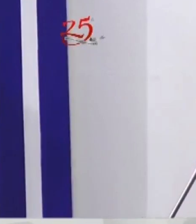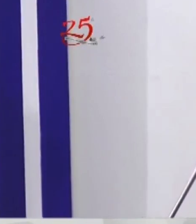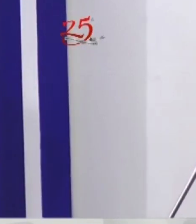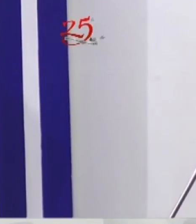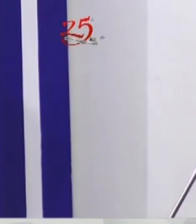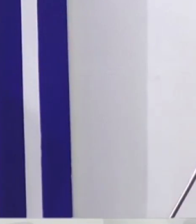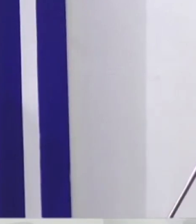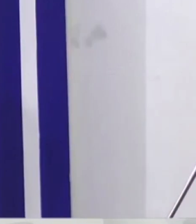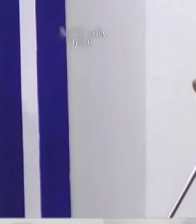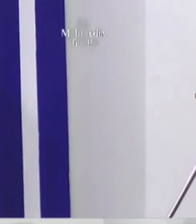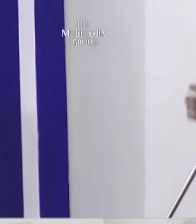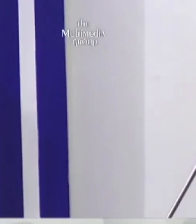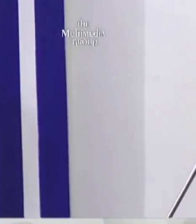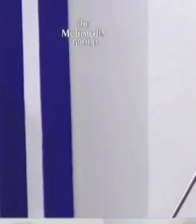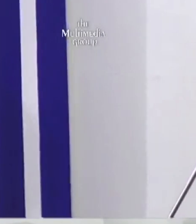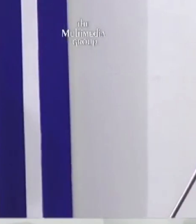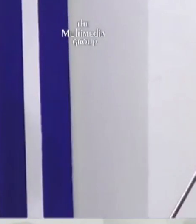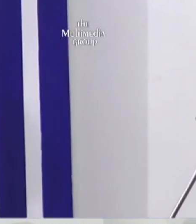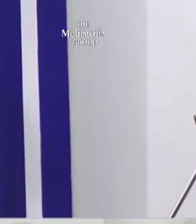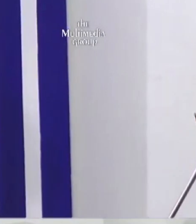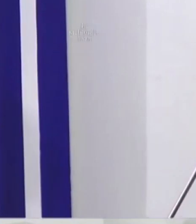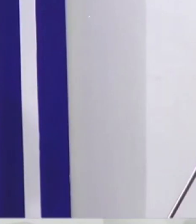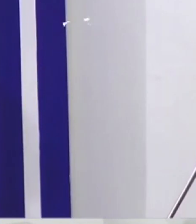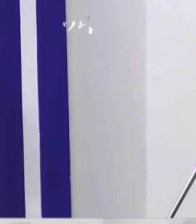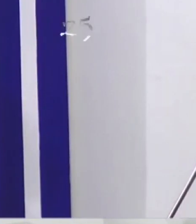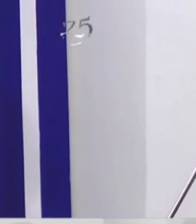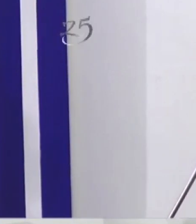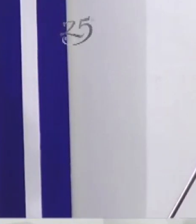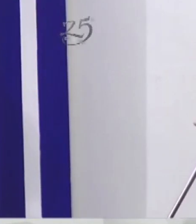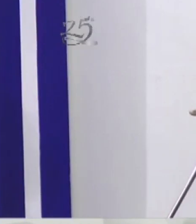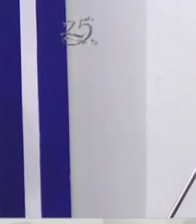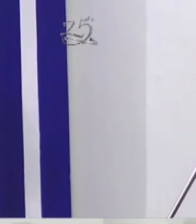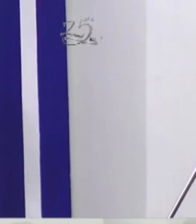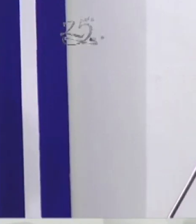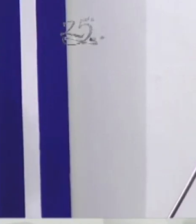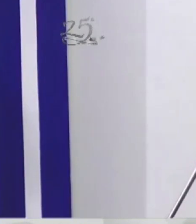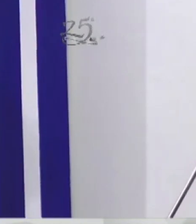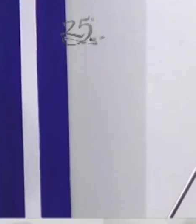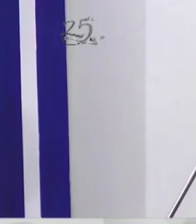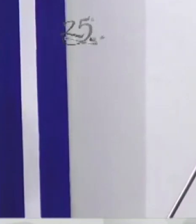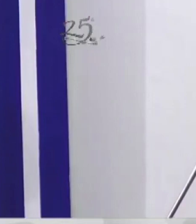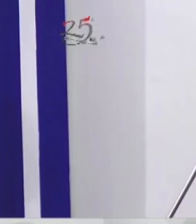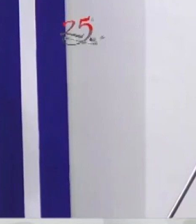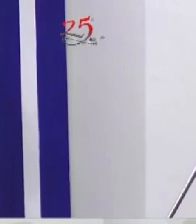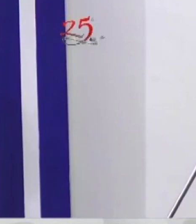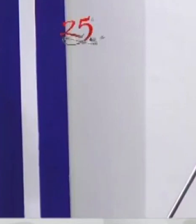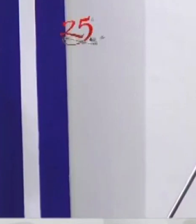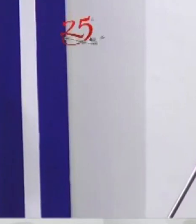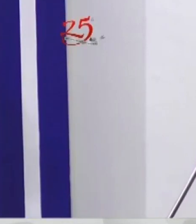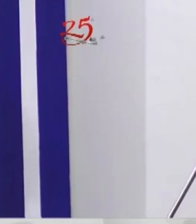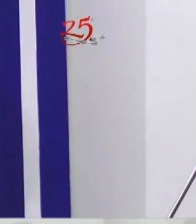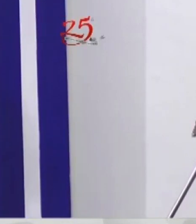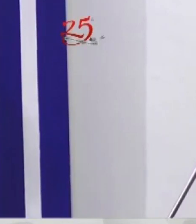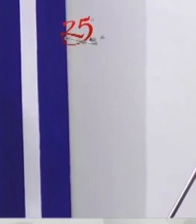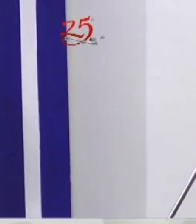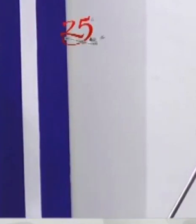that checks have revealed that no contract has been given for cartridges that will be used to be purchased.